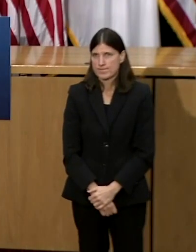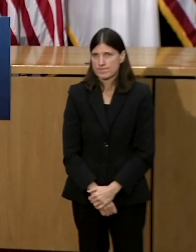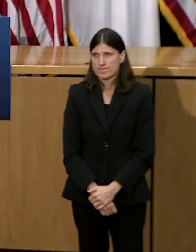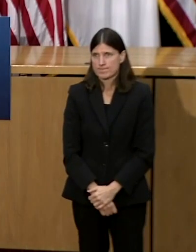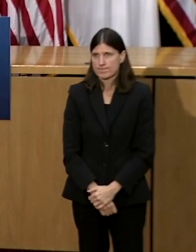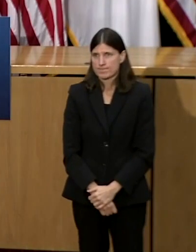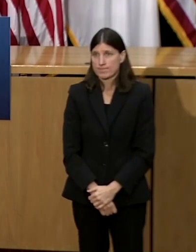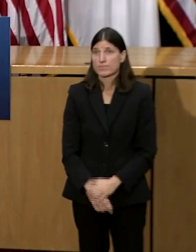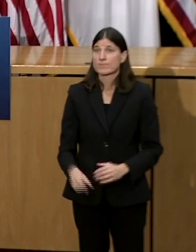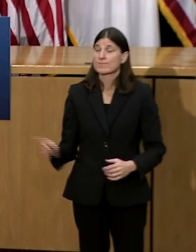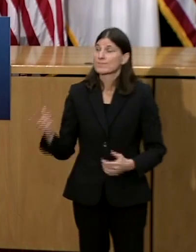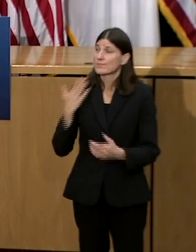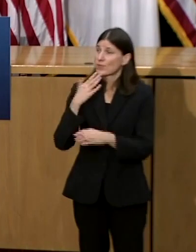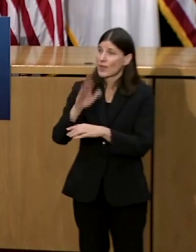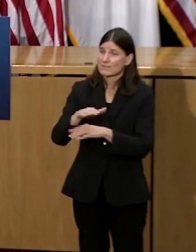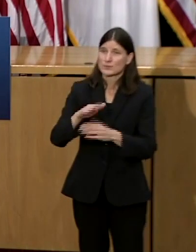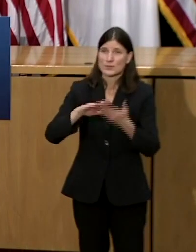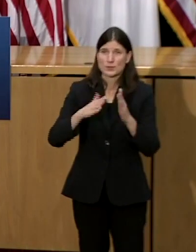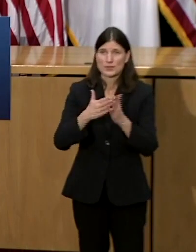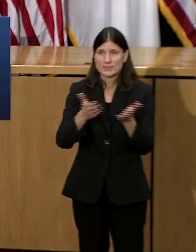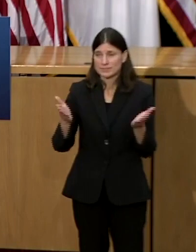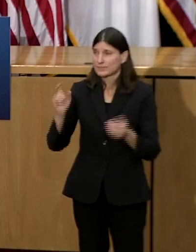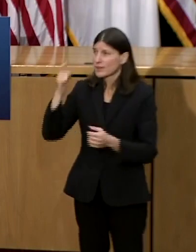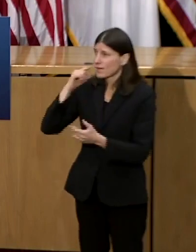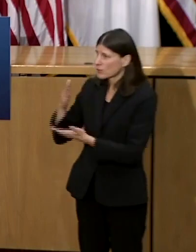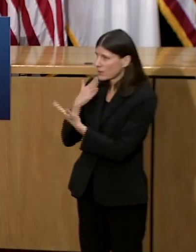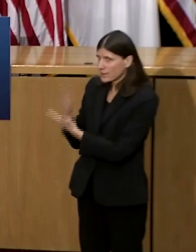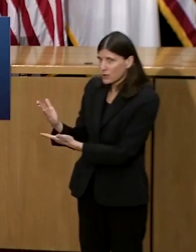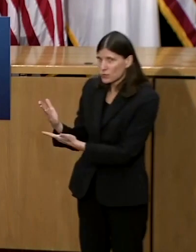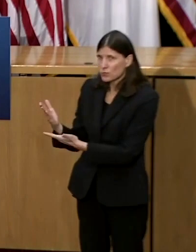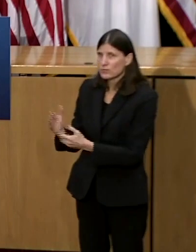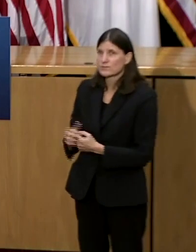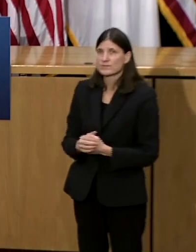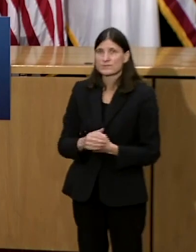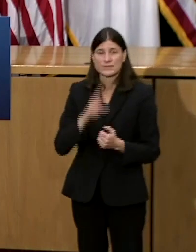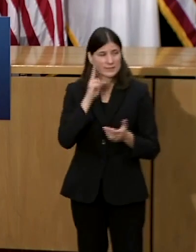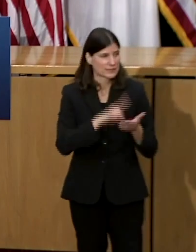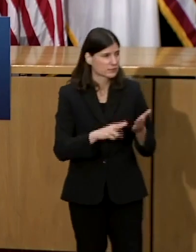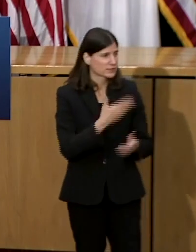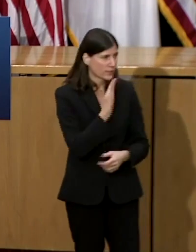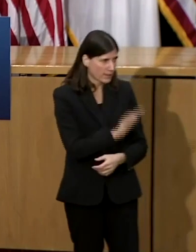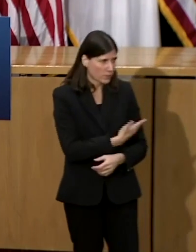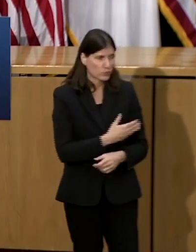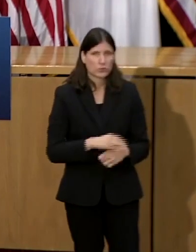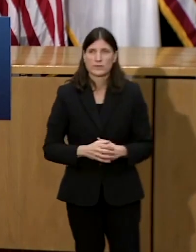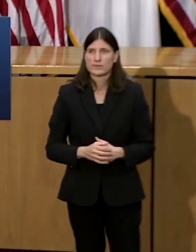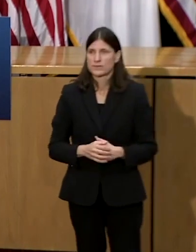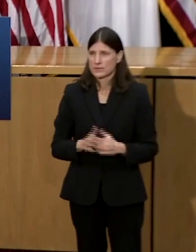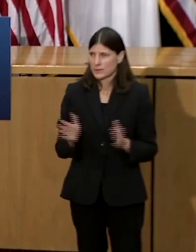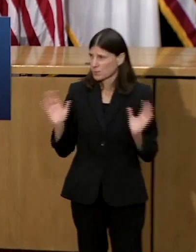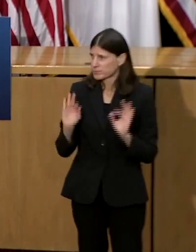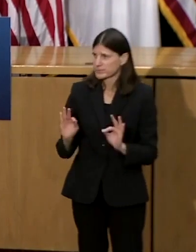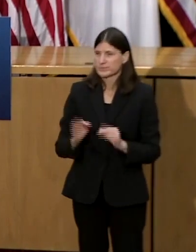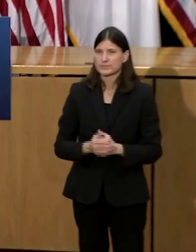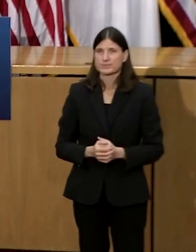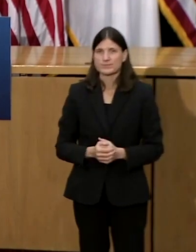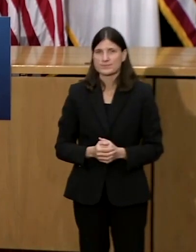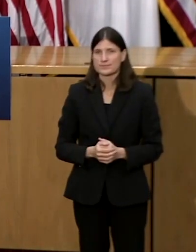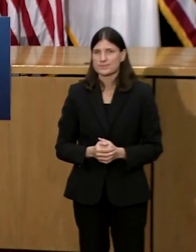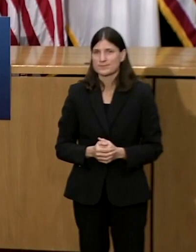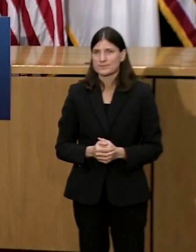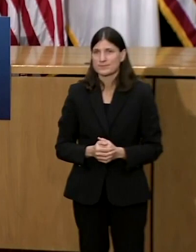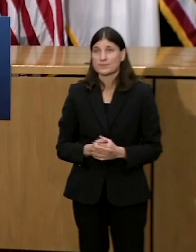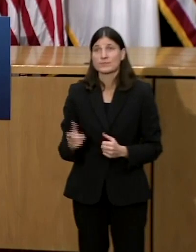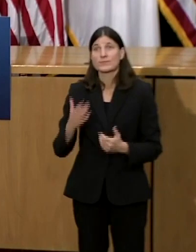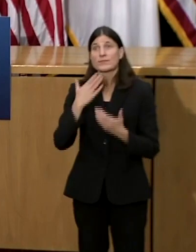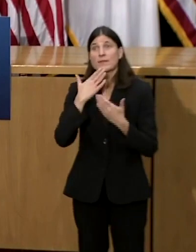Good afternoon, Governor Baker, Lieutenant Governor Polito, Secretary Pizer, Secretary Sutters, and Commissioner Riley. Thank you for